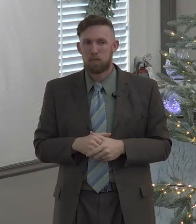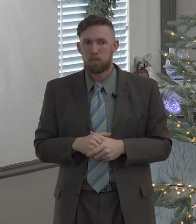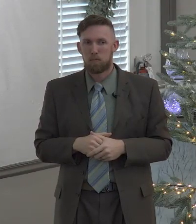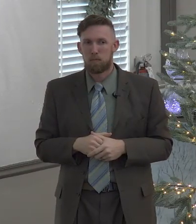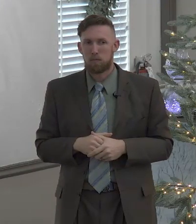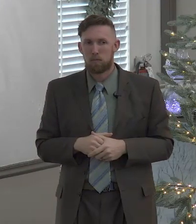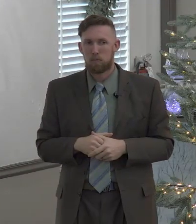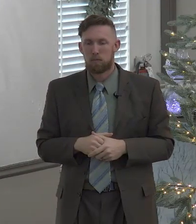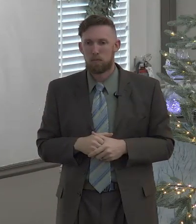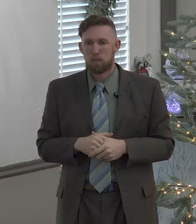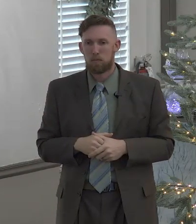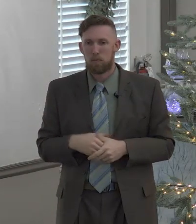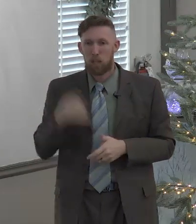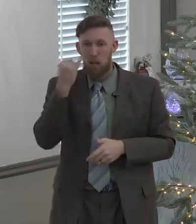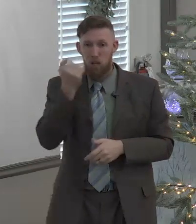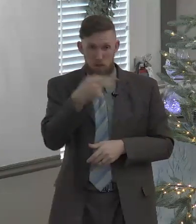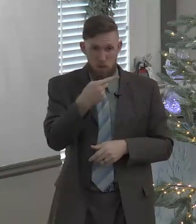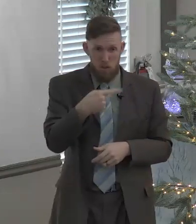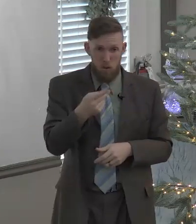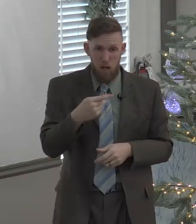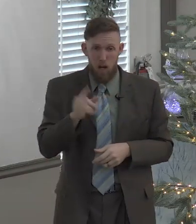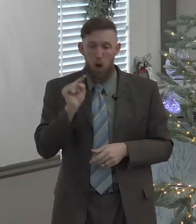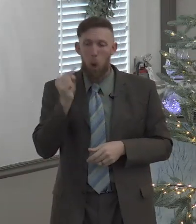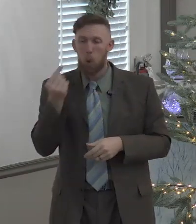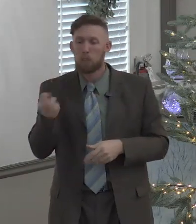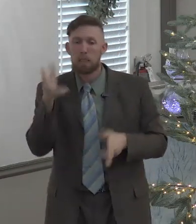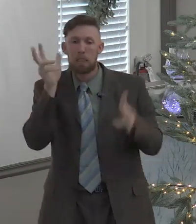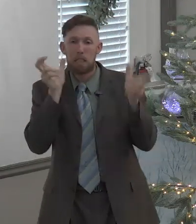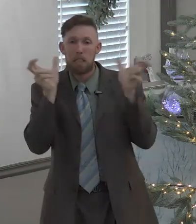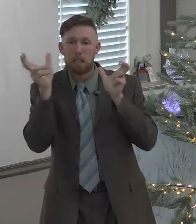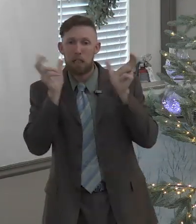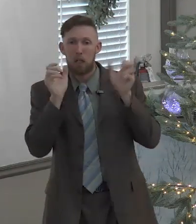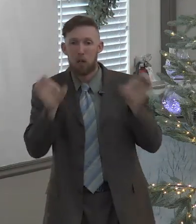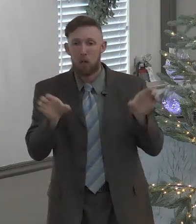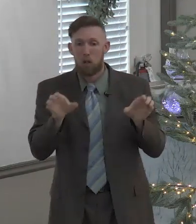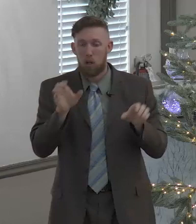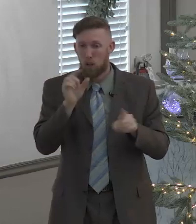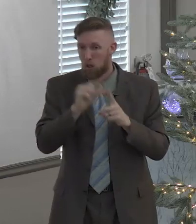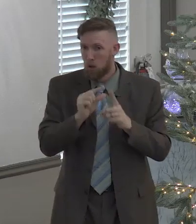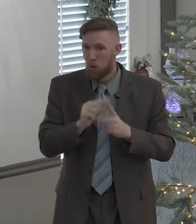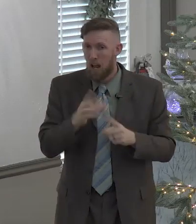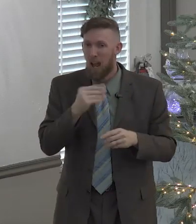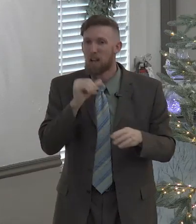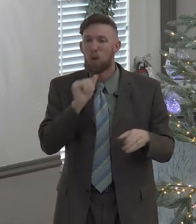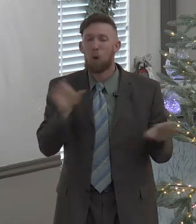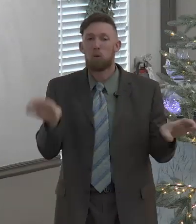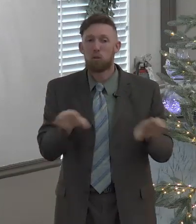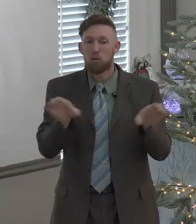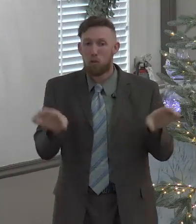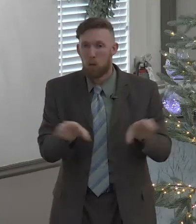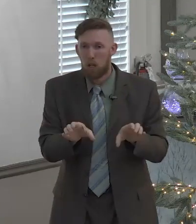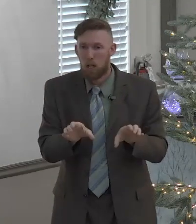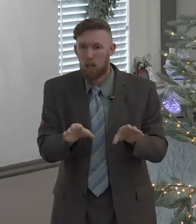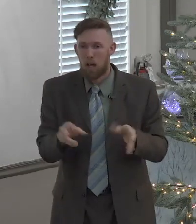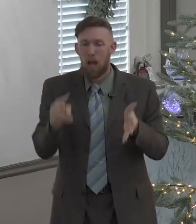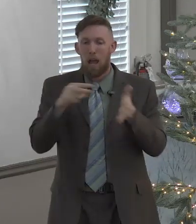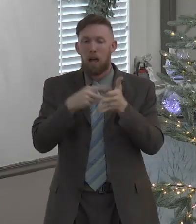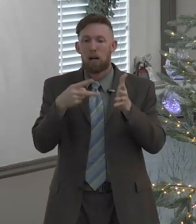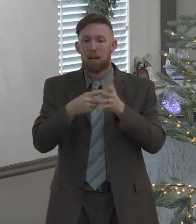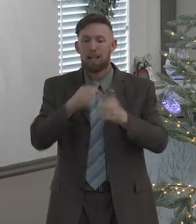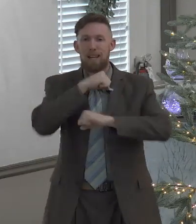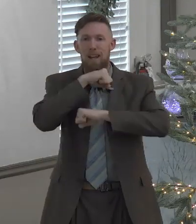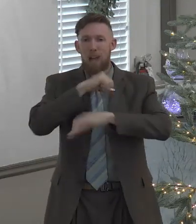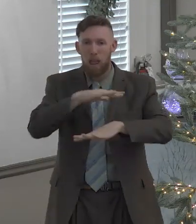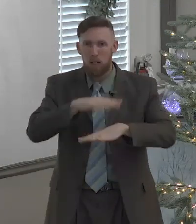he is not going to experience anything. If you are just, and I are just, a hearer of the word and not